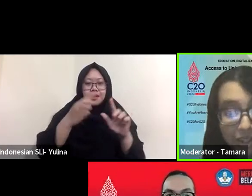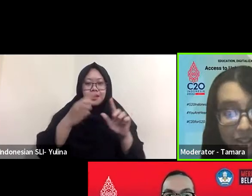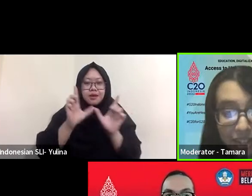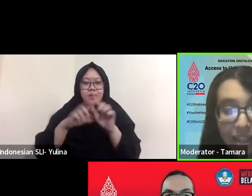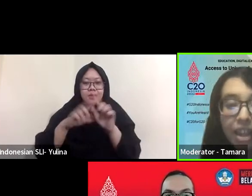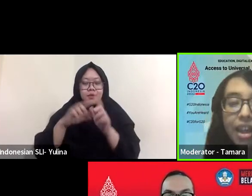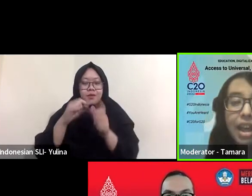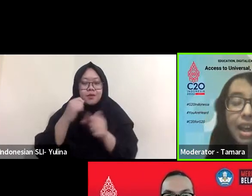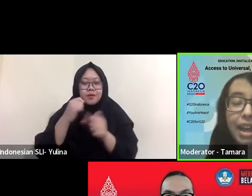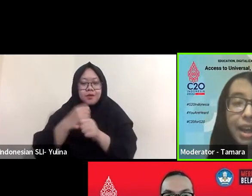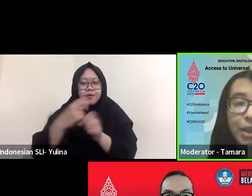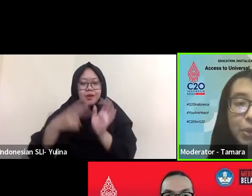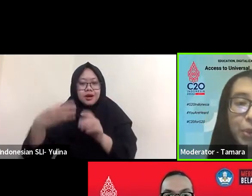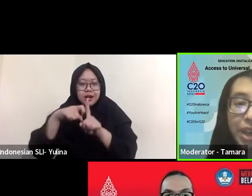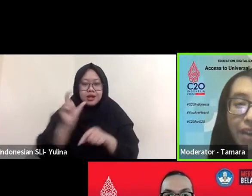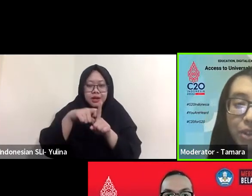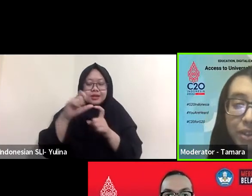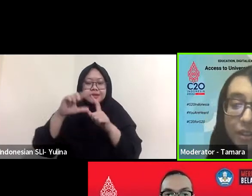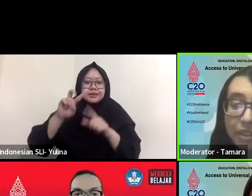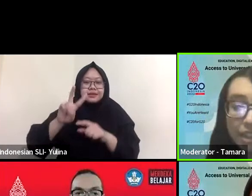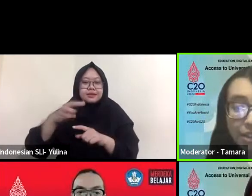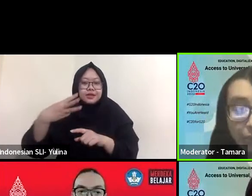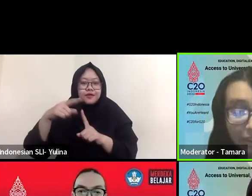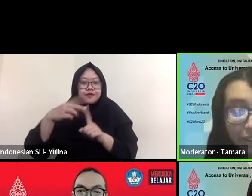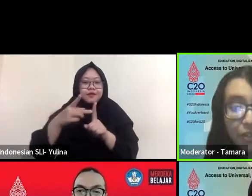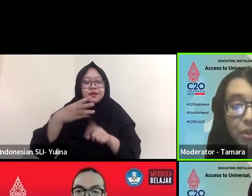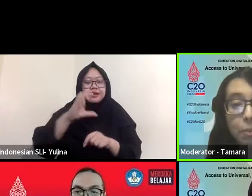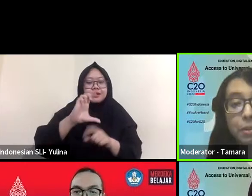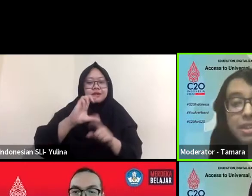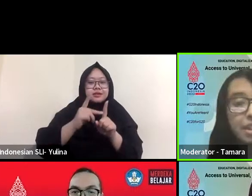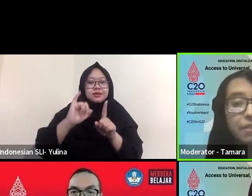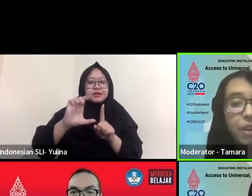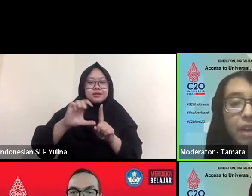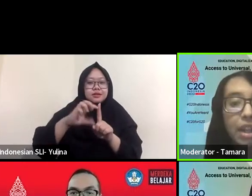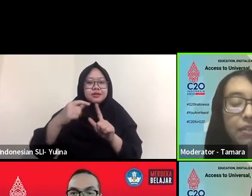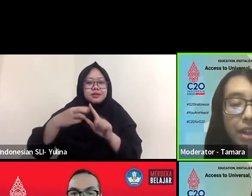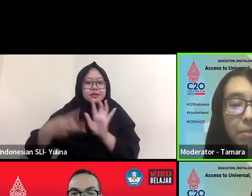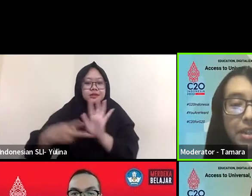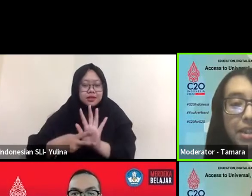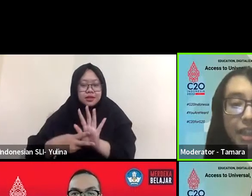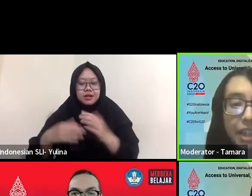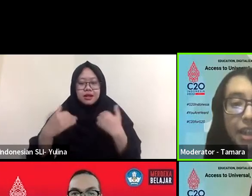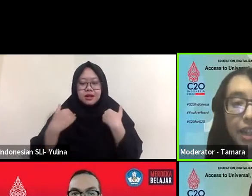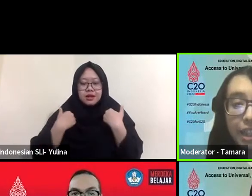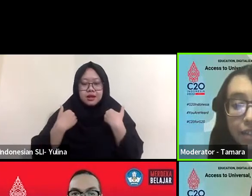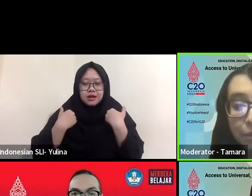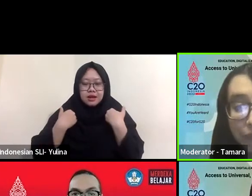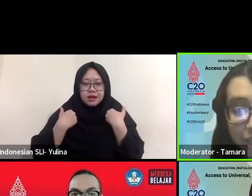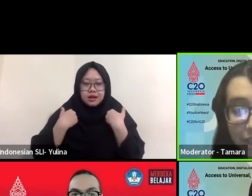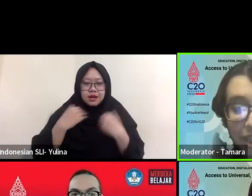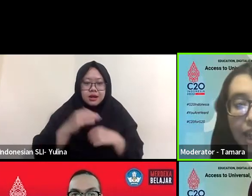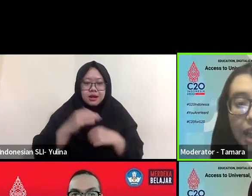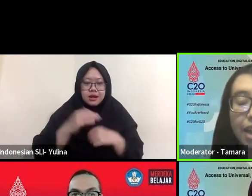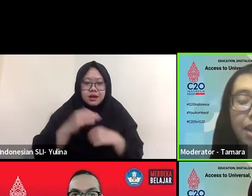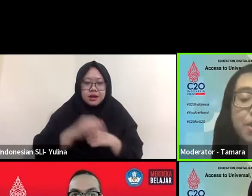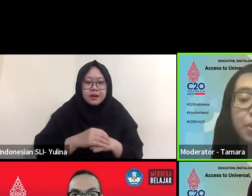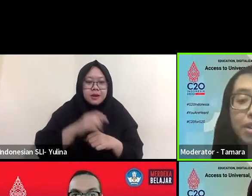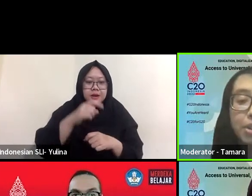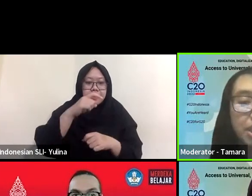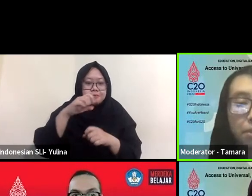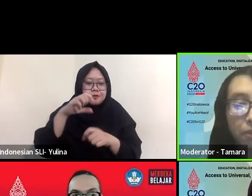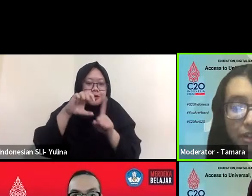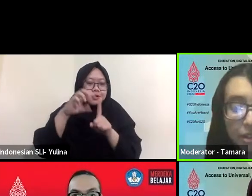and Advocacy. And we have Dr. Yigar Jogya, who's representative of Khalifah bin Zayed Al Nahyan Foundation and